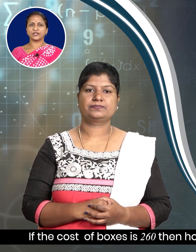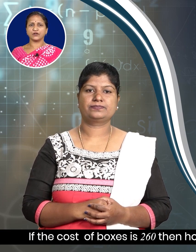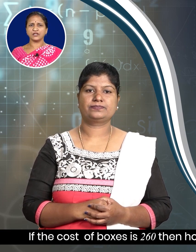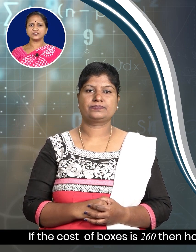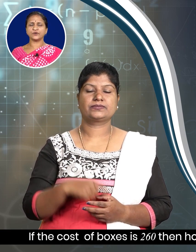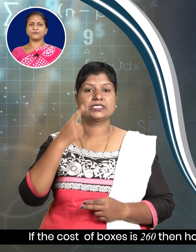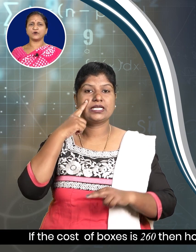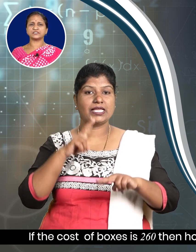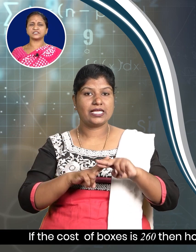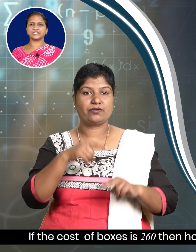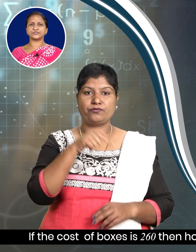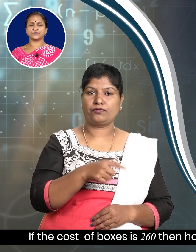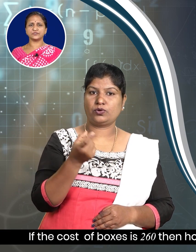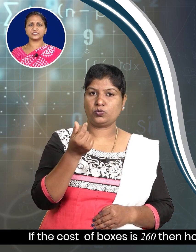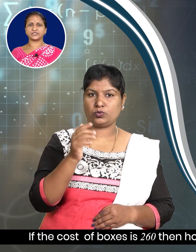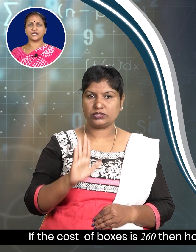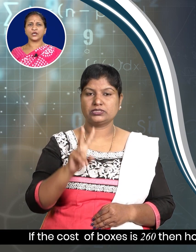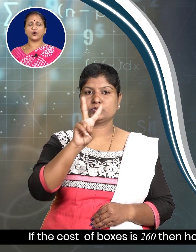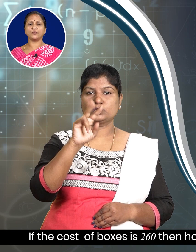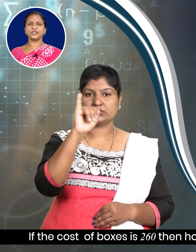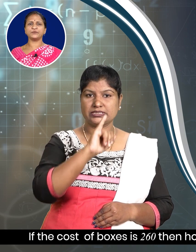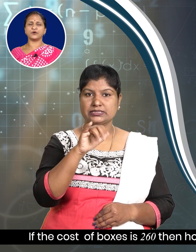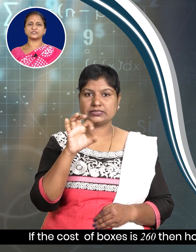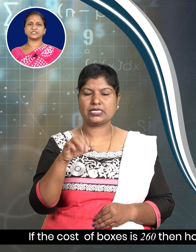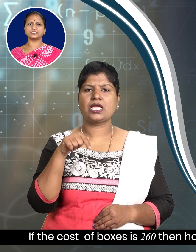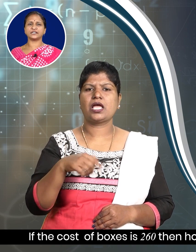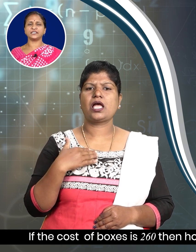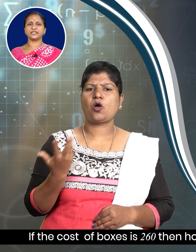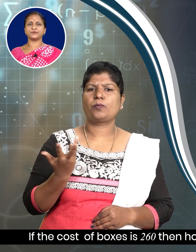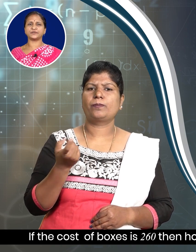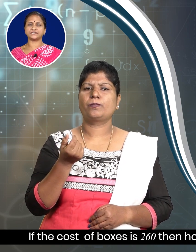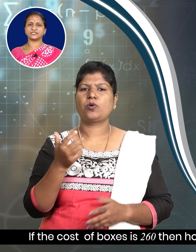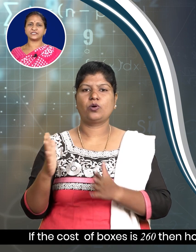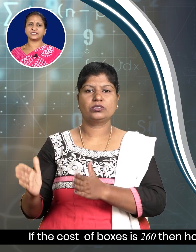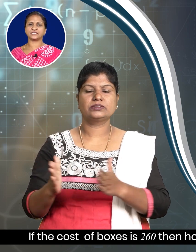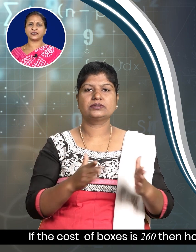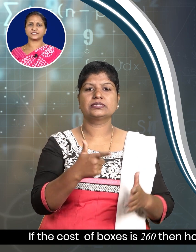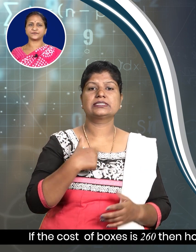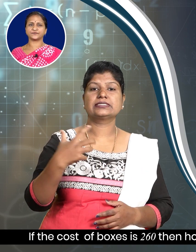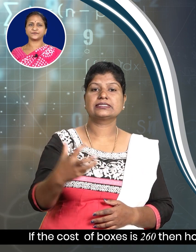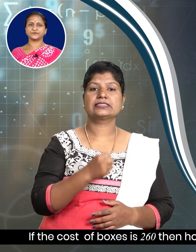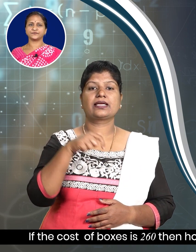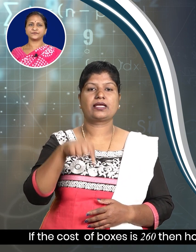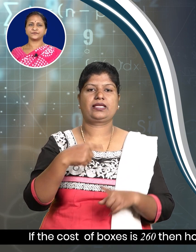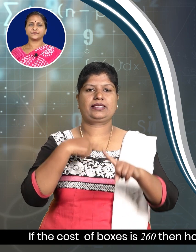if the cost of boxes is 260, how many boxes that he can purchase is x.